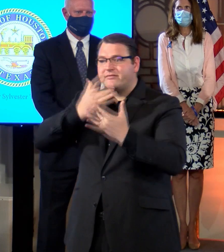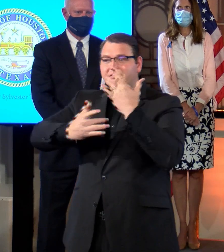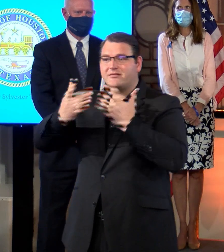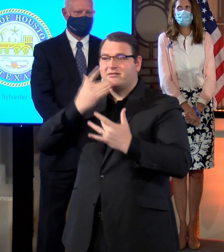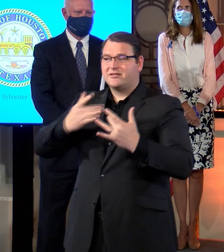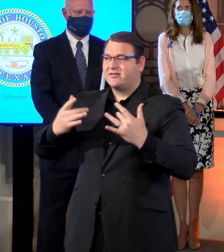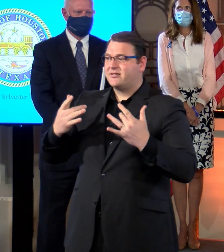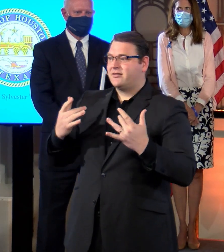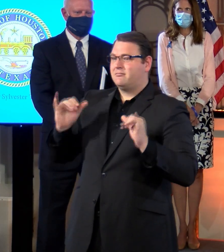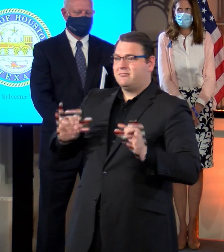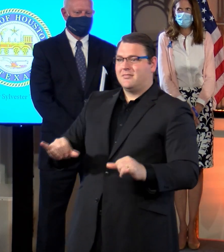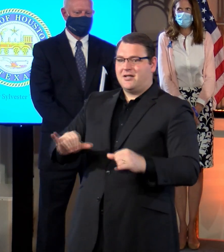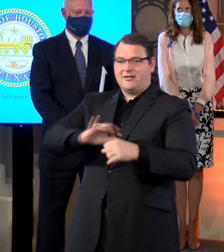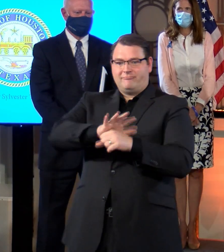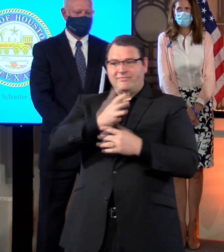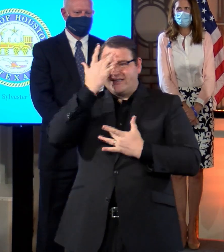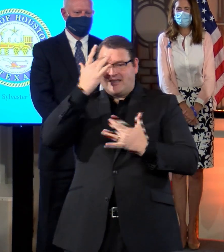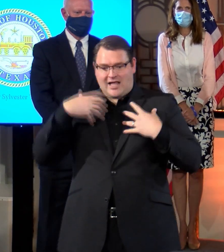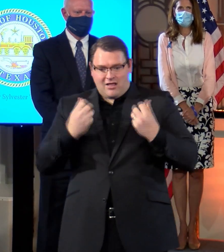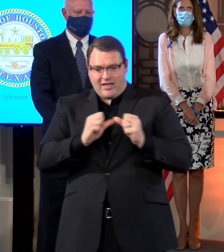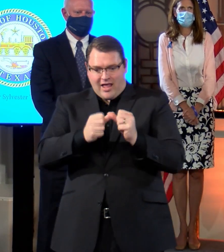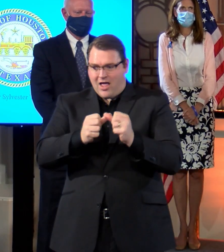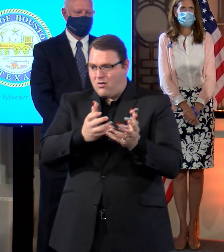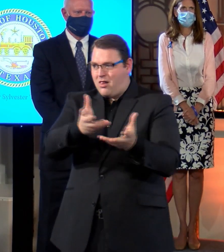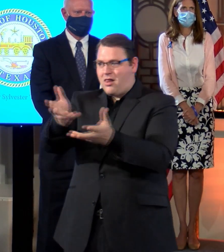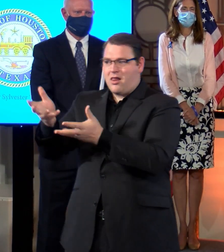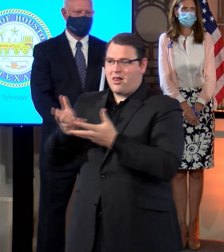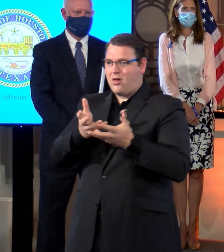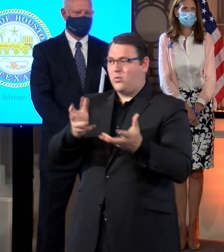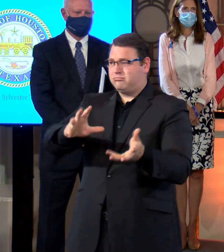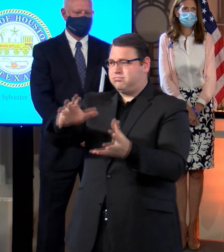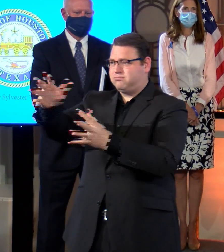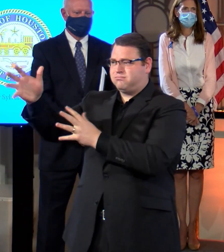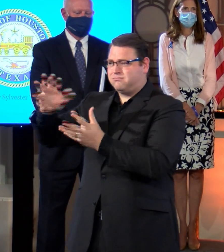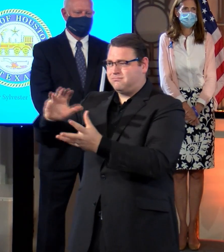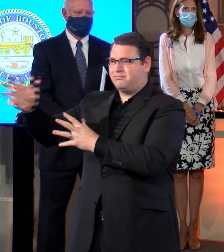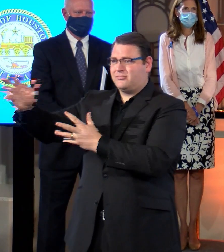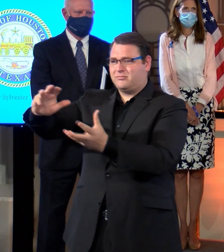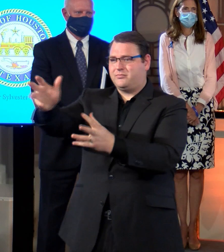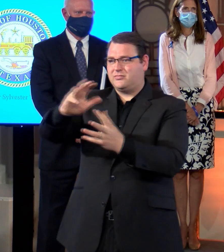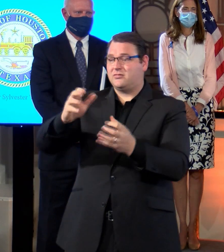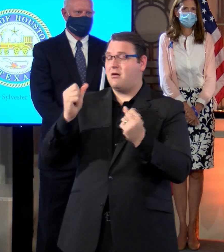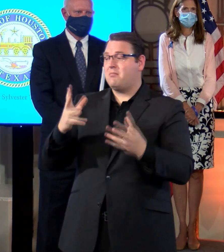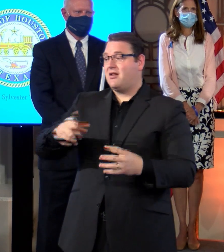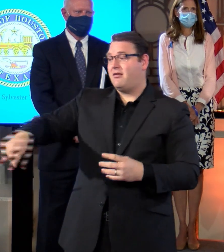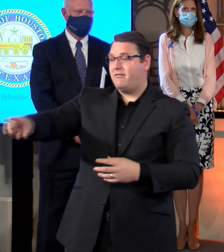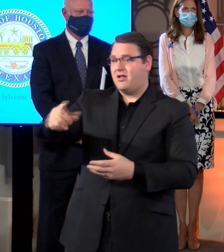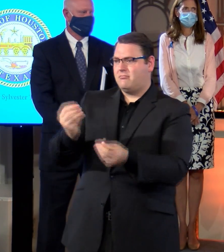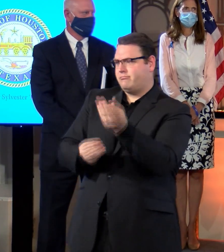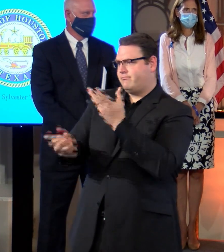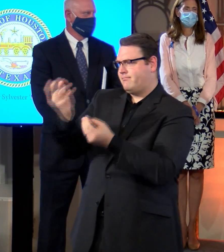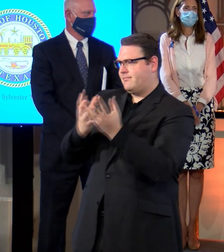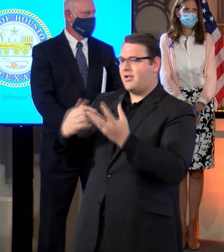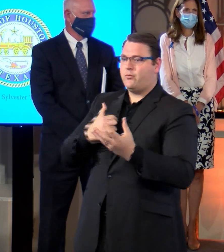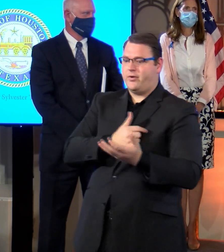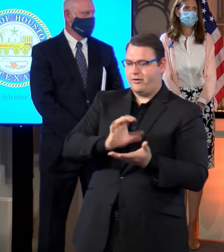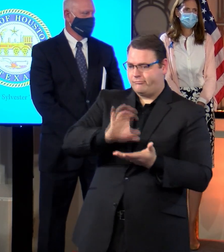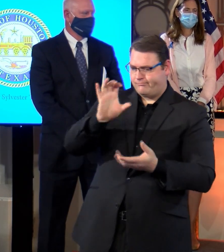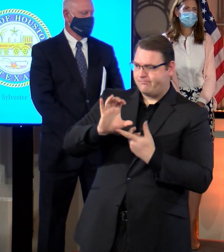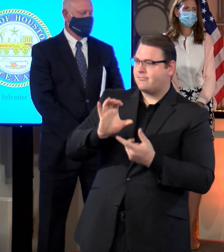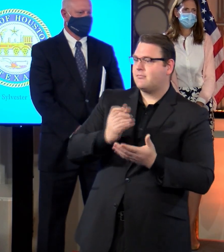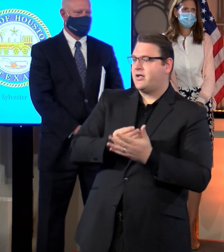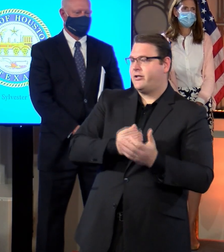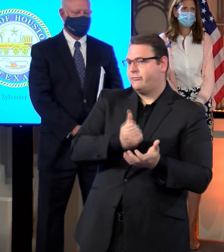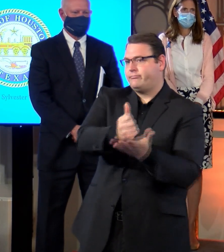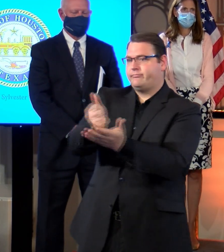trying to survive the public health crisis. We heard and we are hearing from many of them today, as each one of the council members can